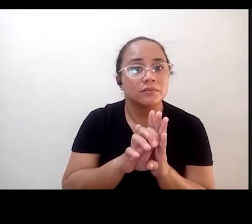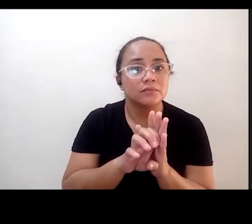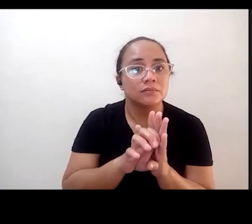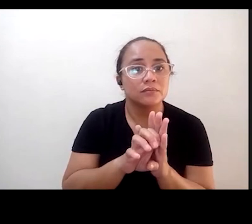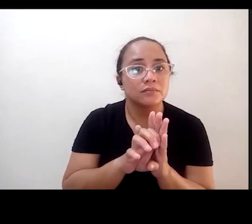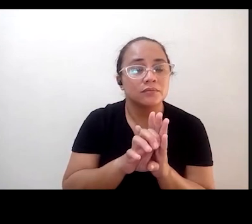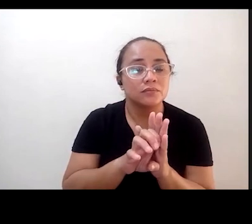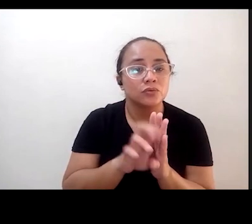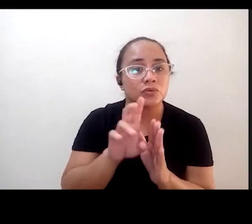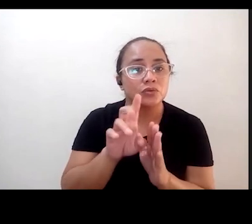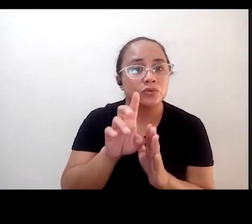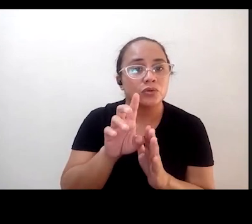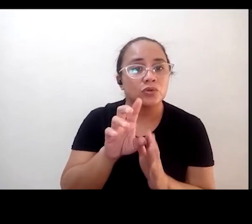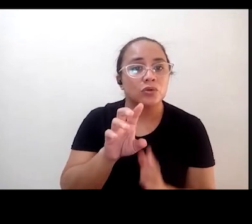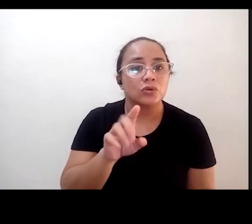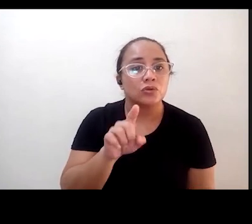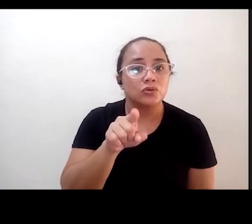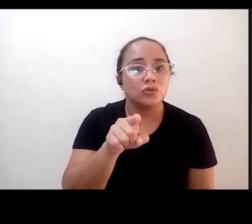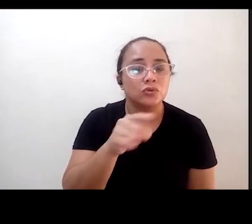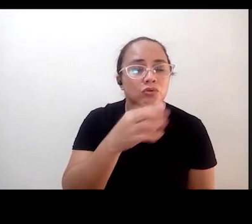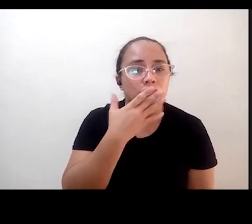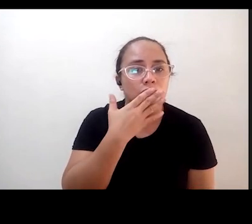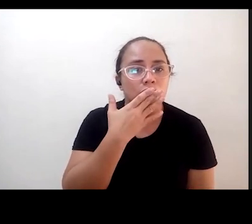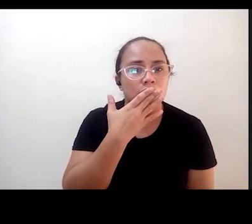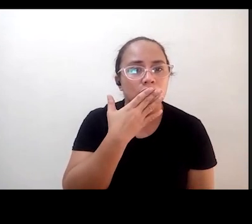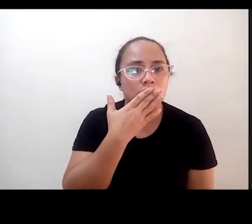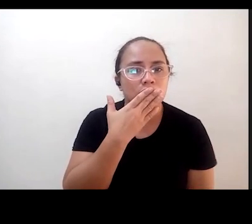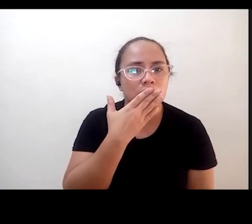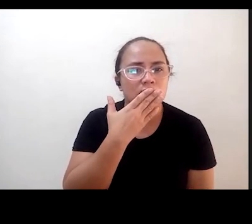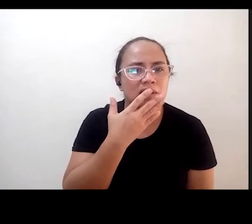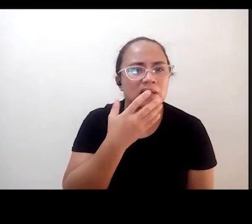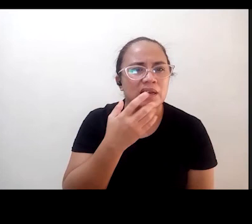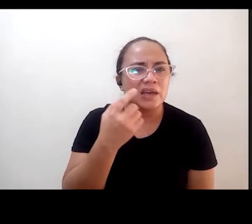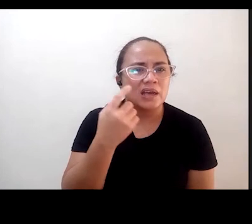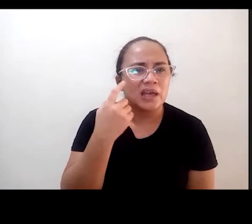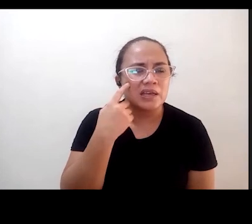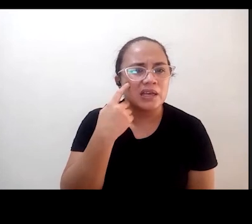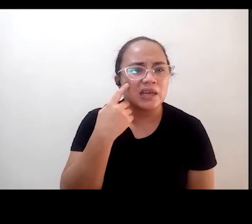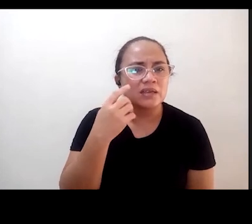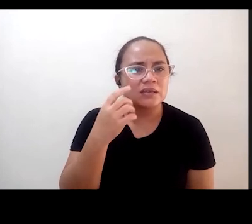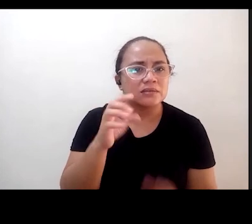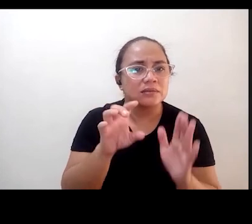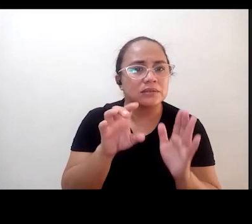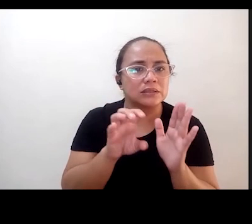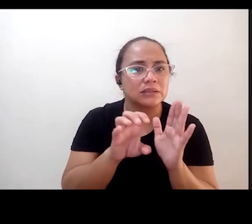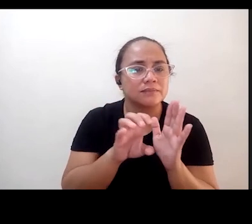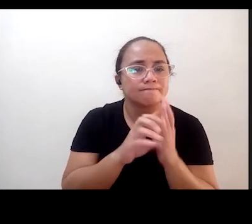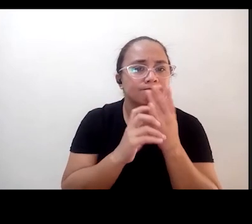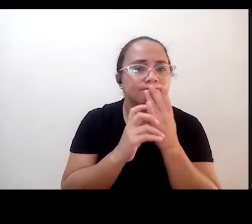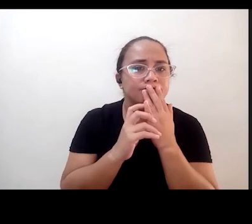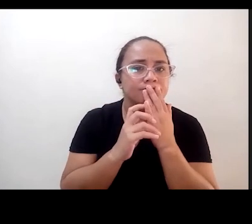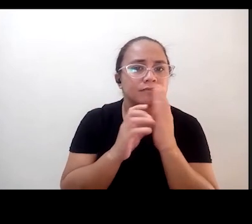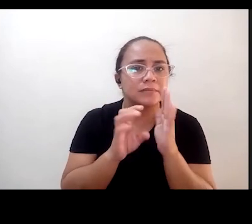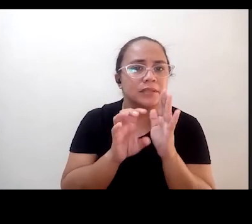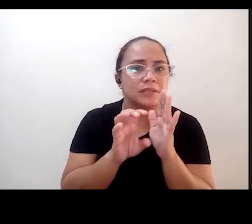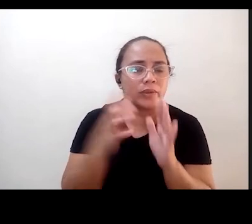You color like what? That should be example. Let me see.